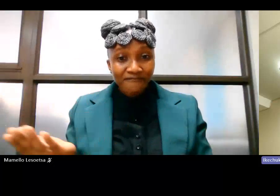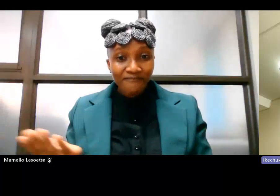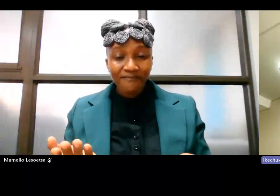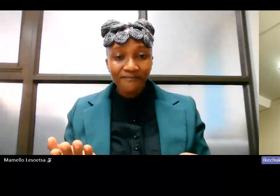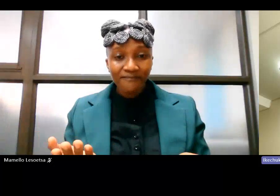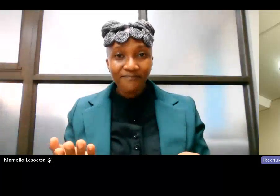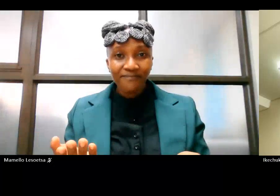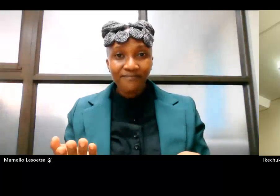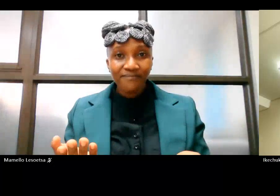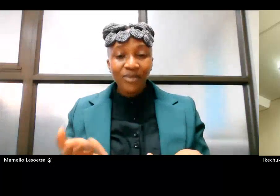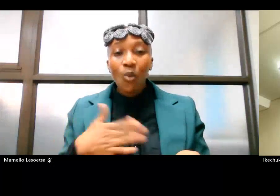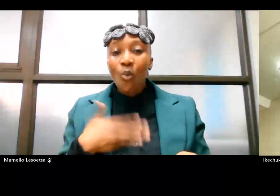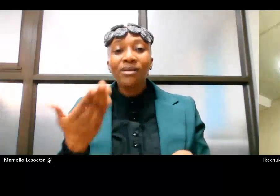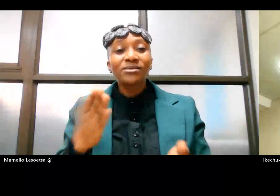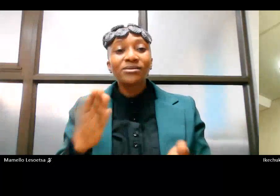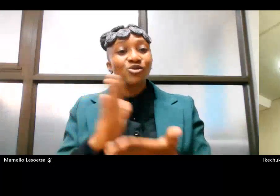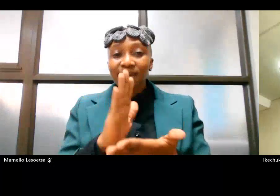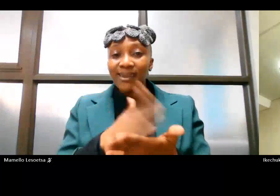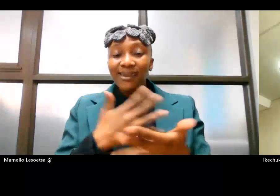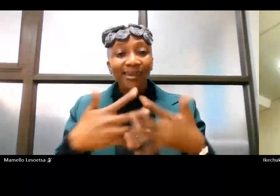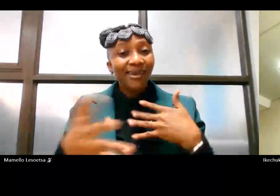share anything?